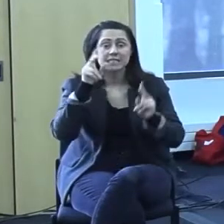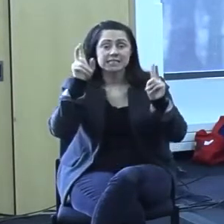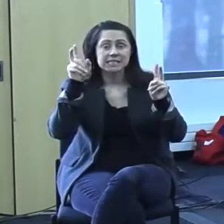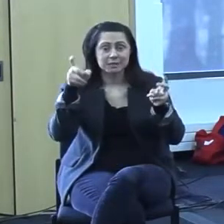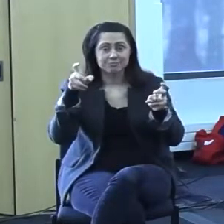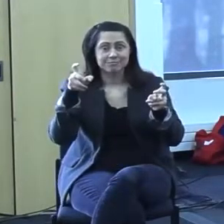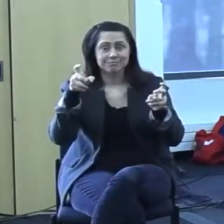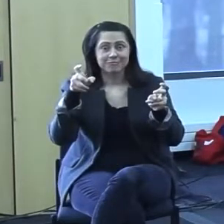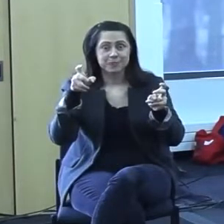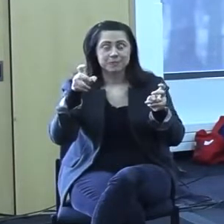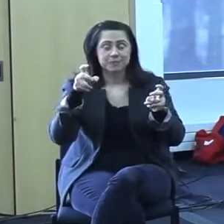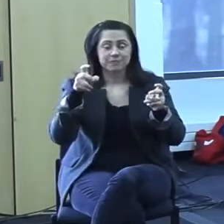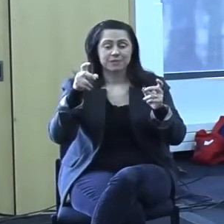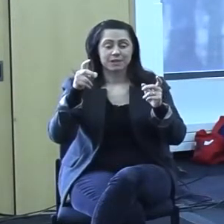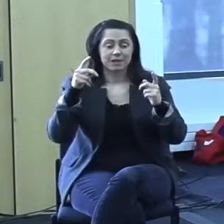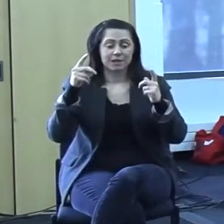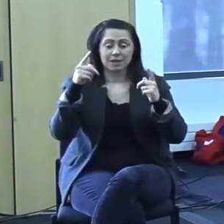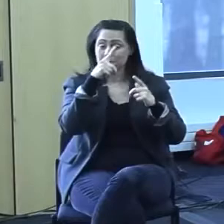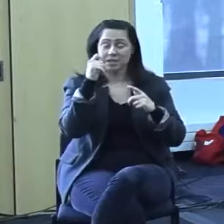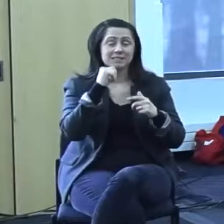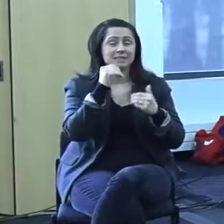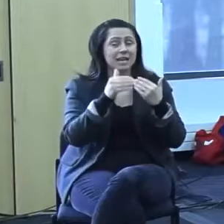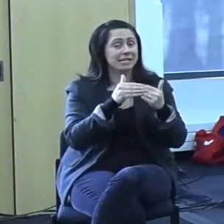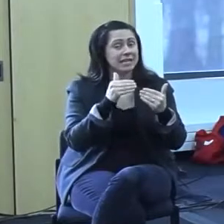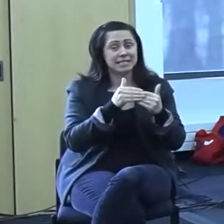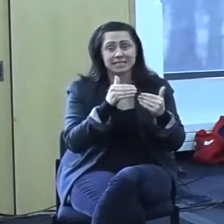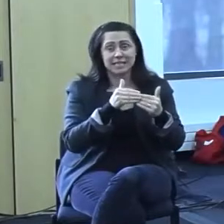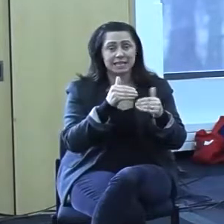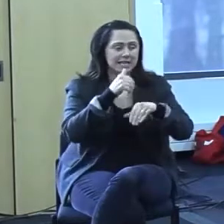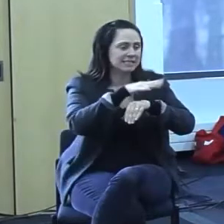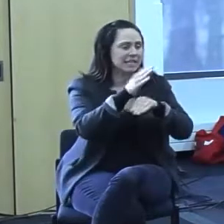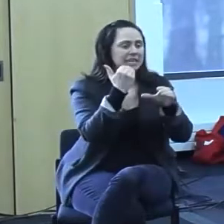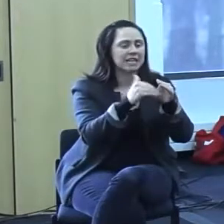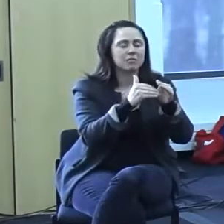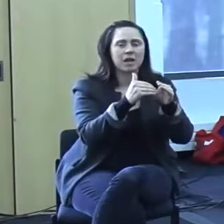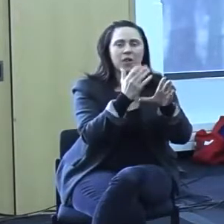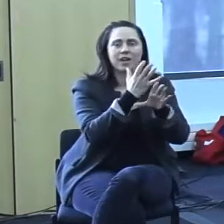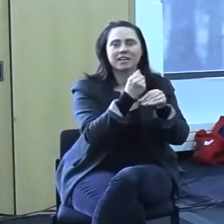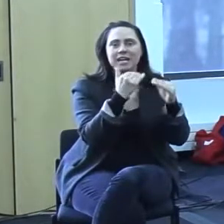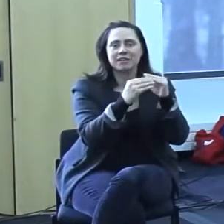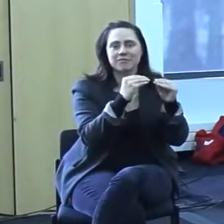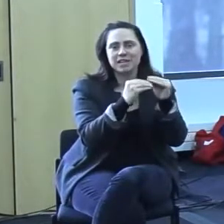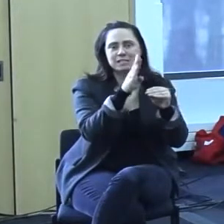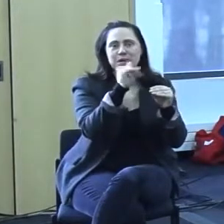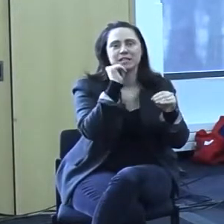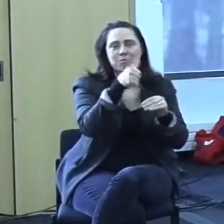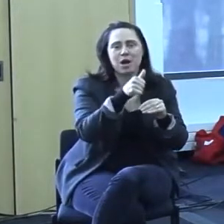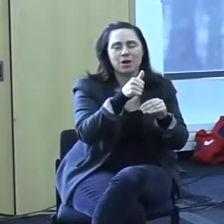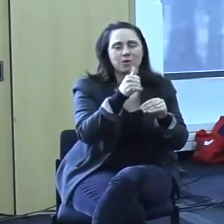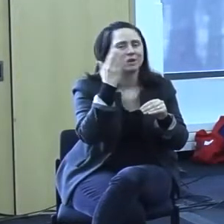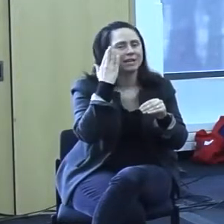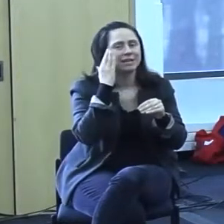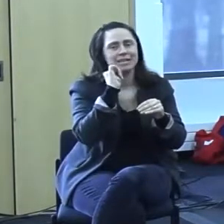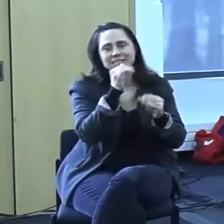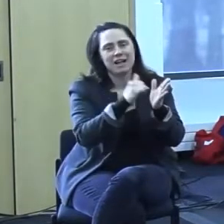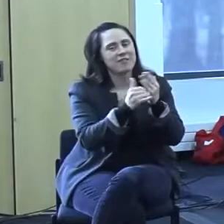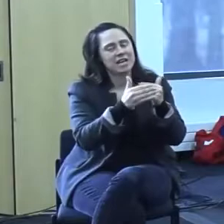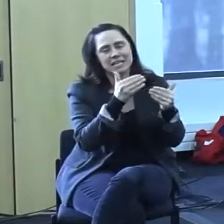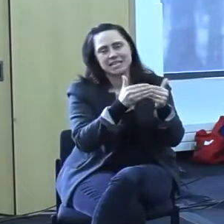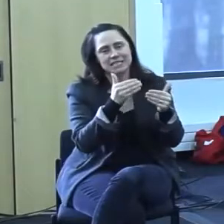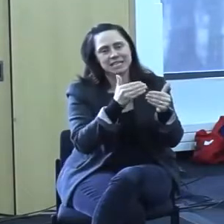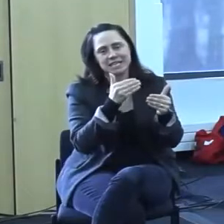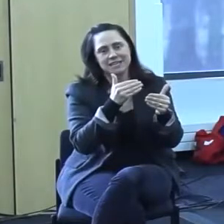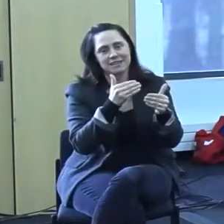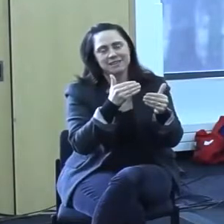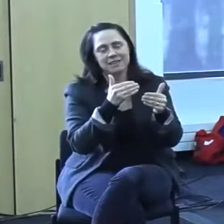thing, because it's not as easy of like sending an email and it getting fixed by tomorrow or